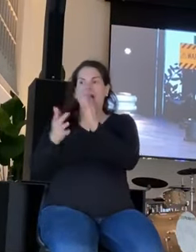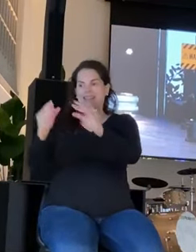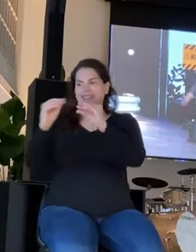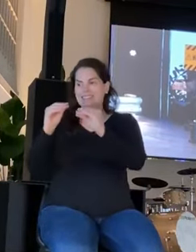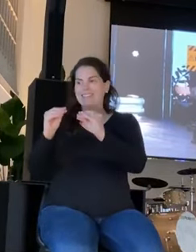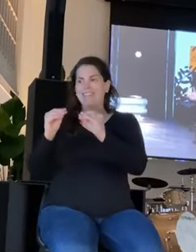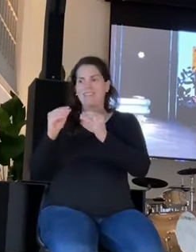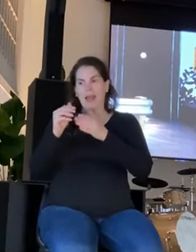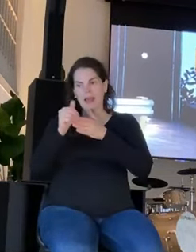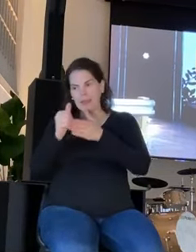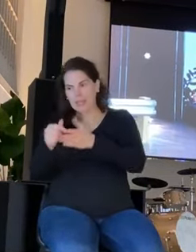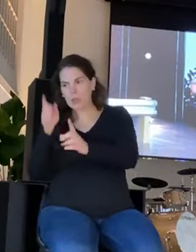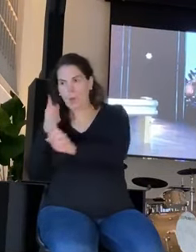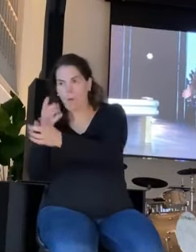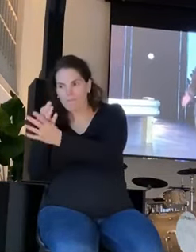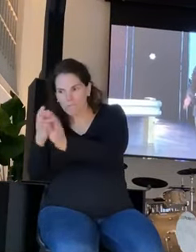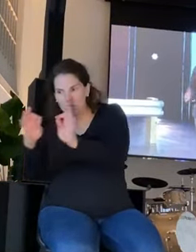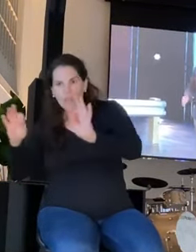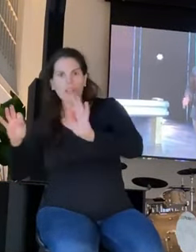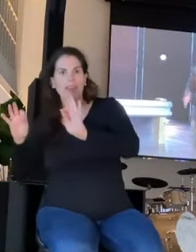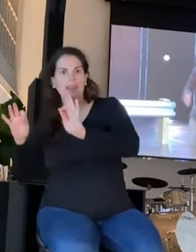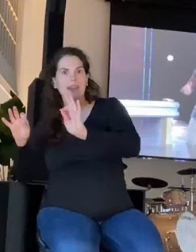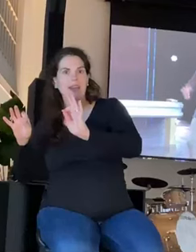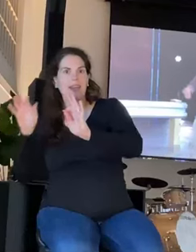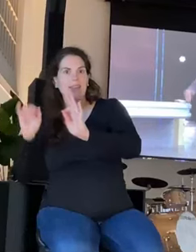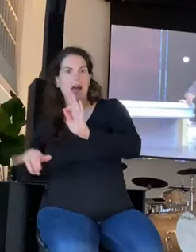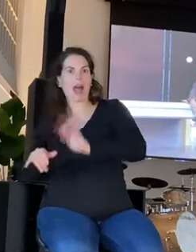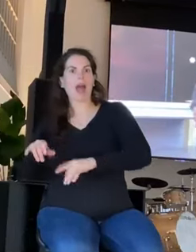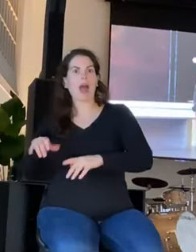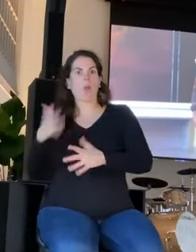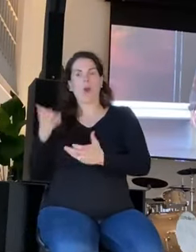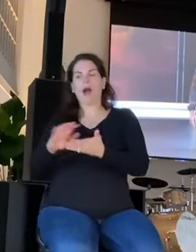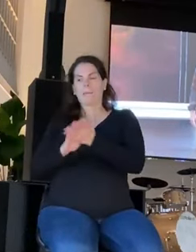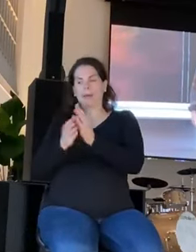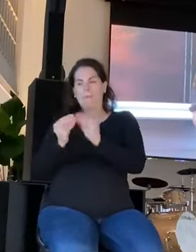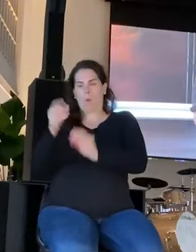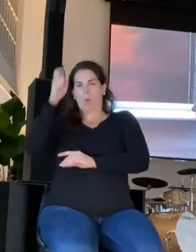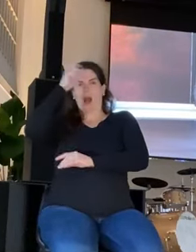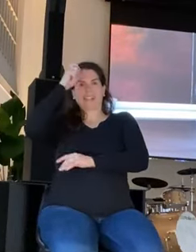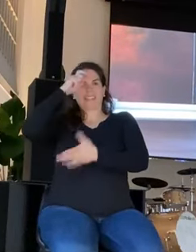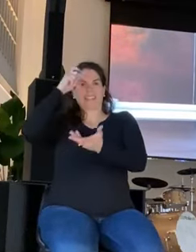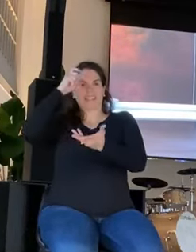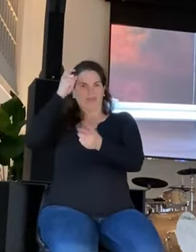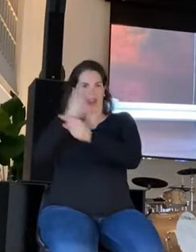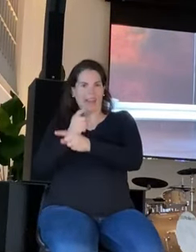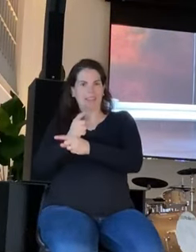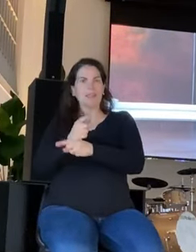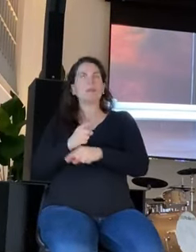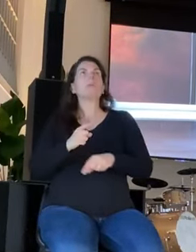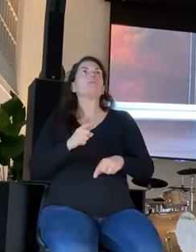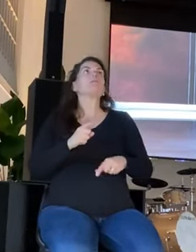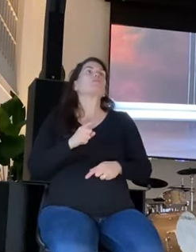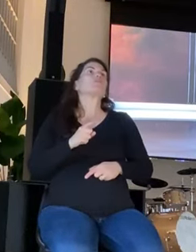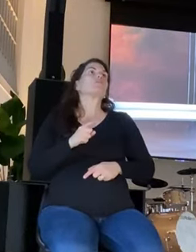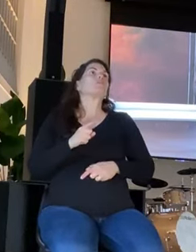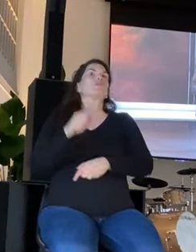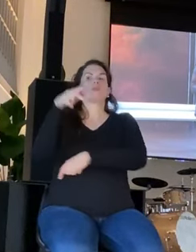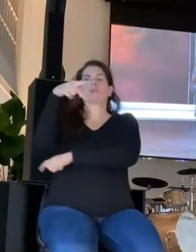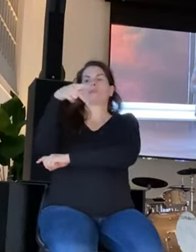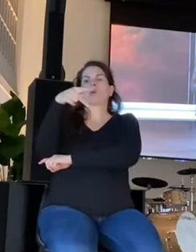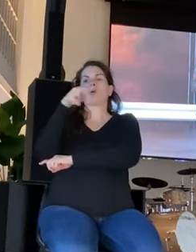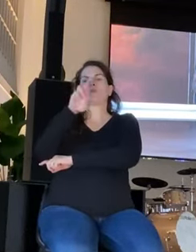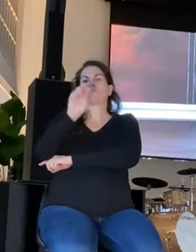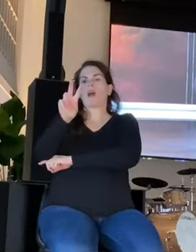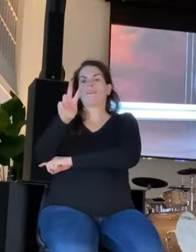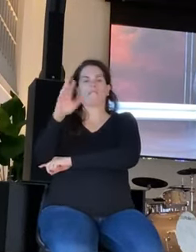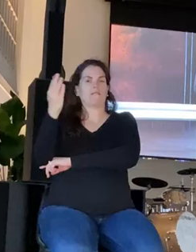that path. Wisdom will keep you on that path. Wisdom will make sure you get where you need to go. Look again at Proverbs